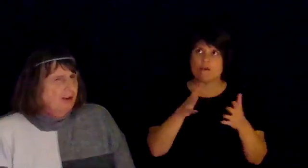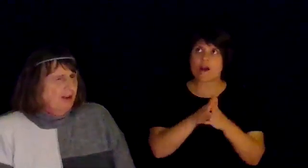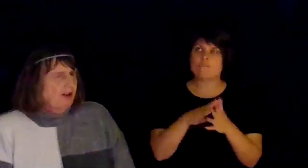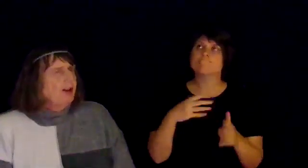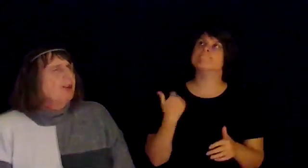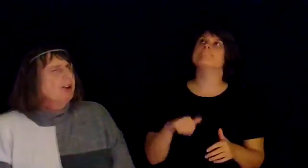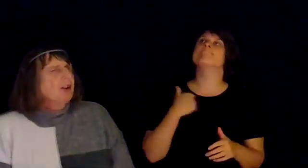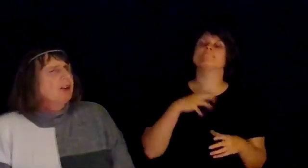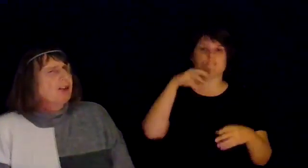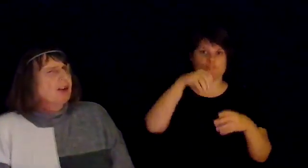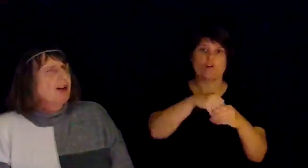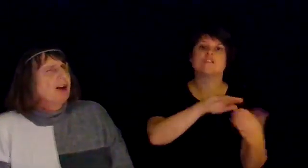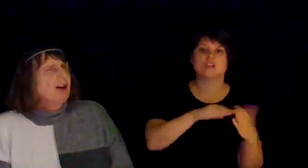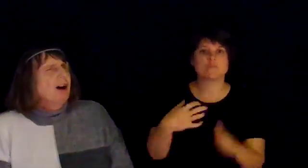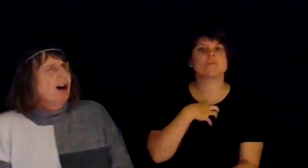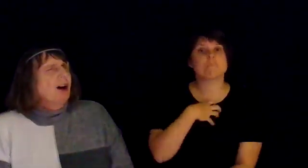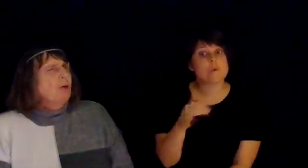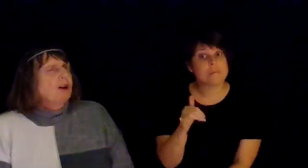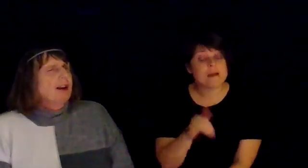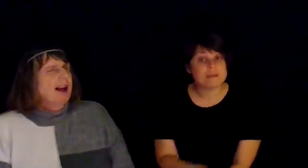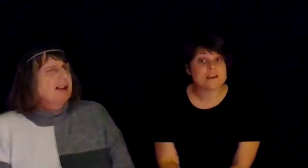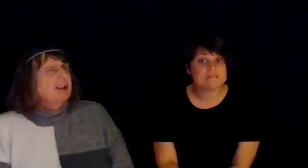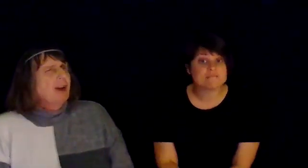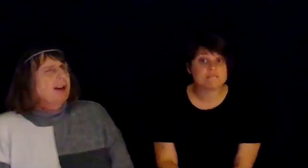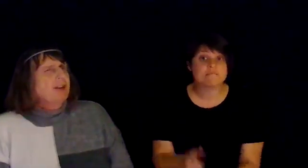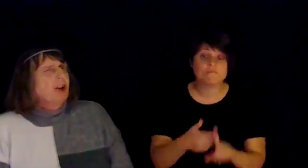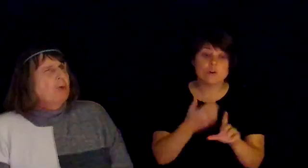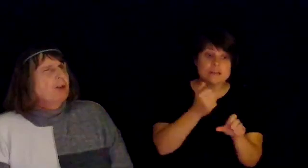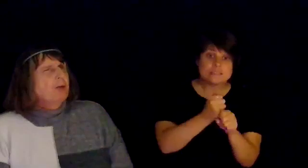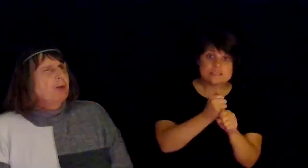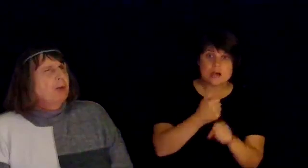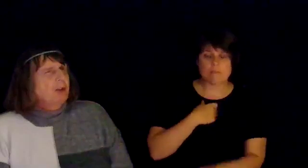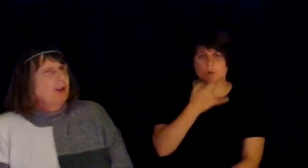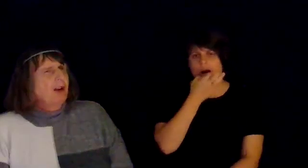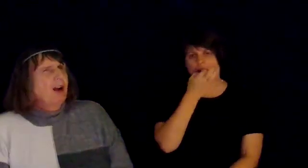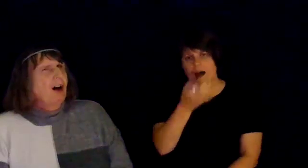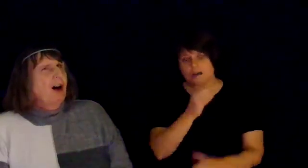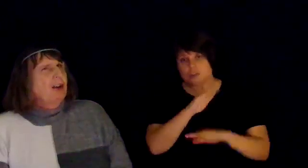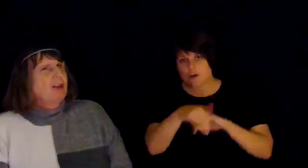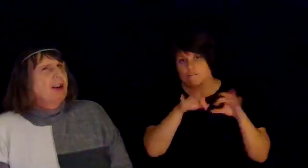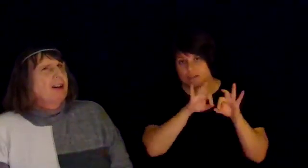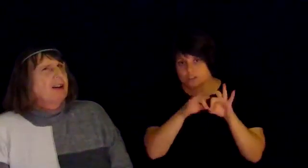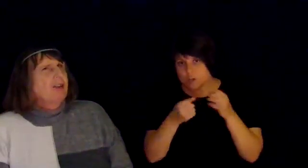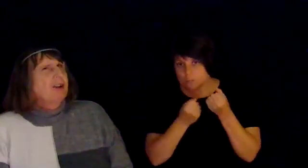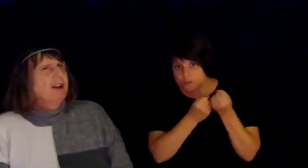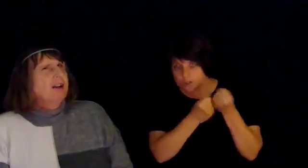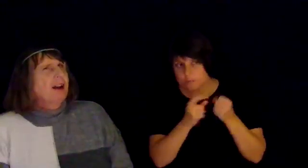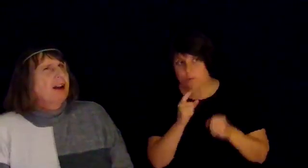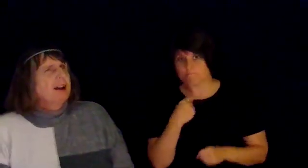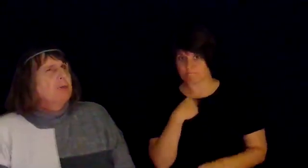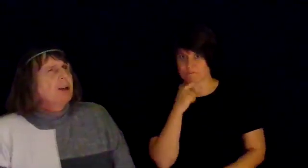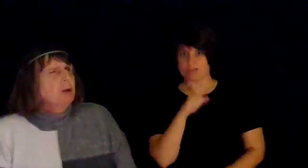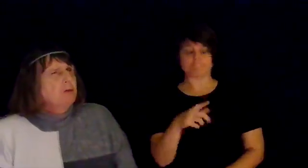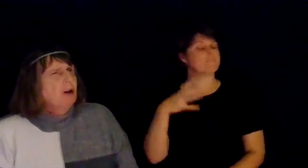community? For instance, when I asked about interpreter support, I said I'm going to